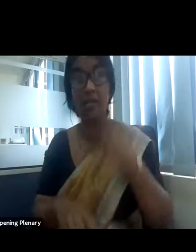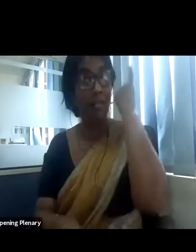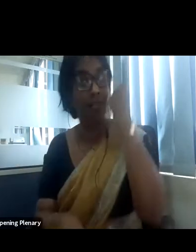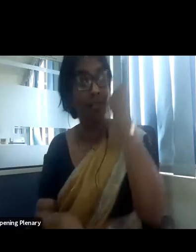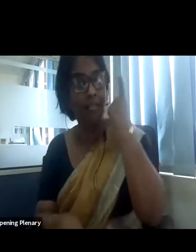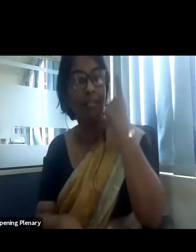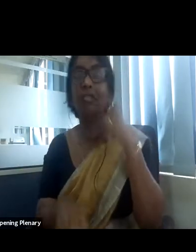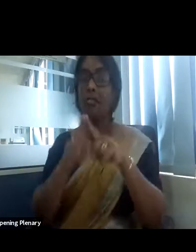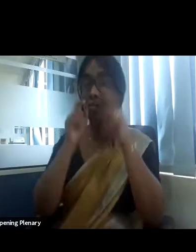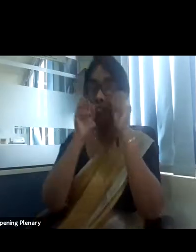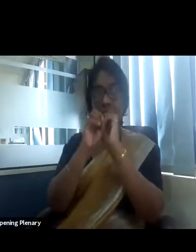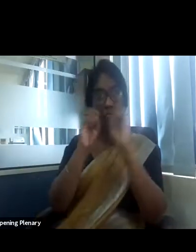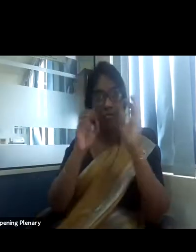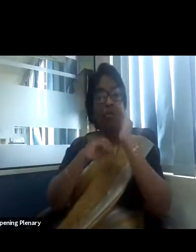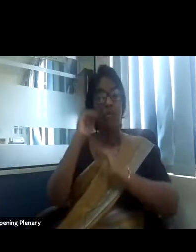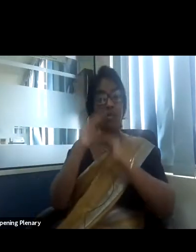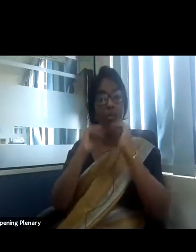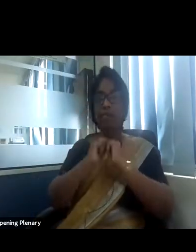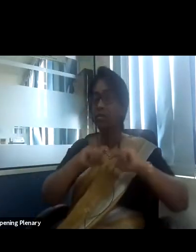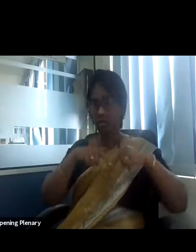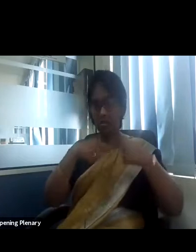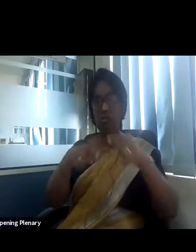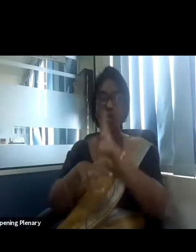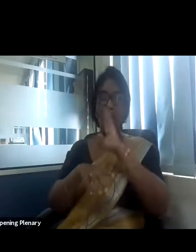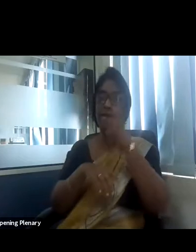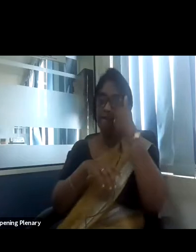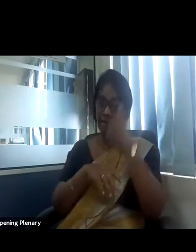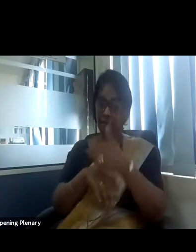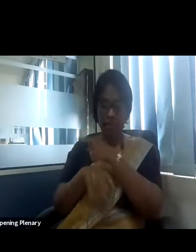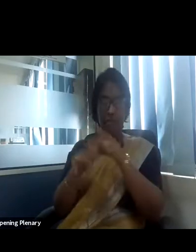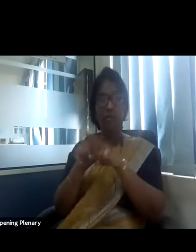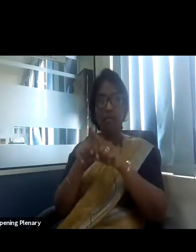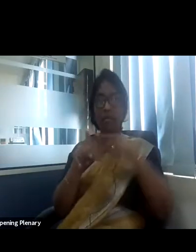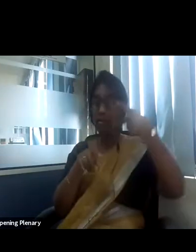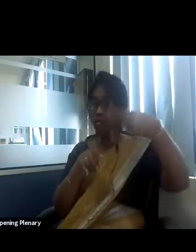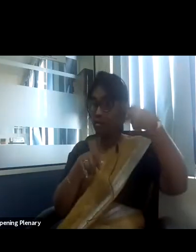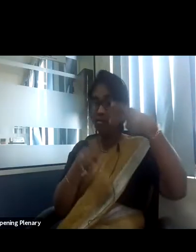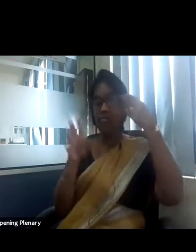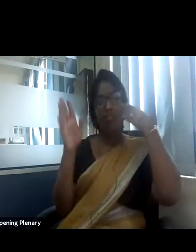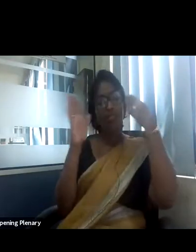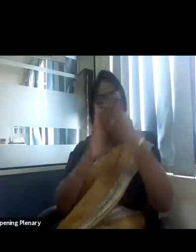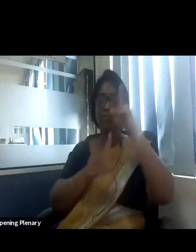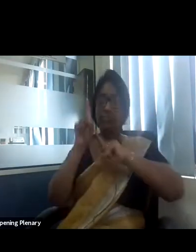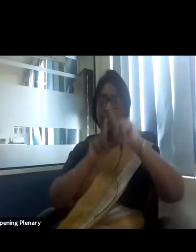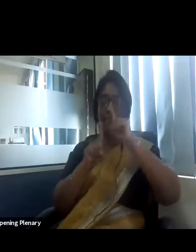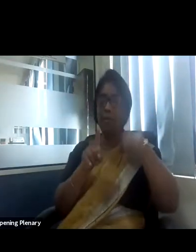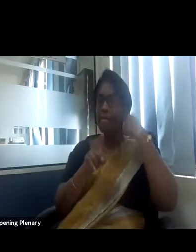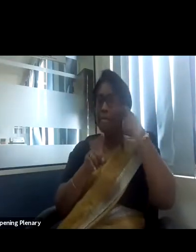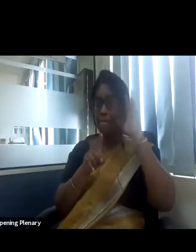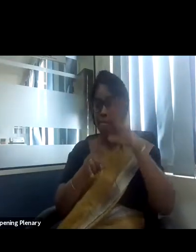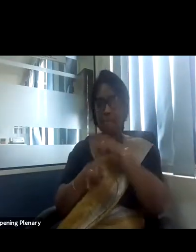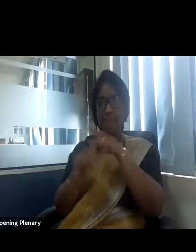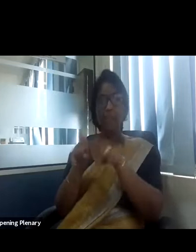And that's what this discussion, these 2 days are about. Businesses often think of sustainability as a cost, but